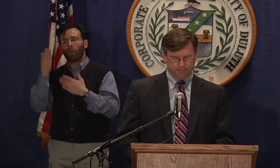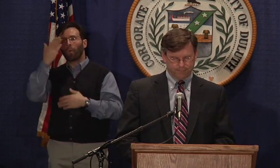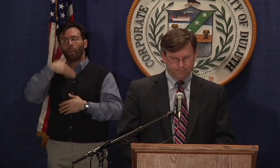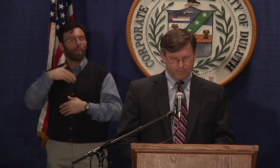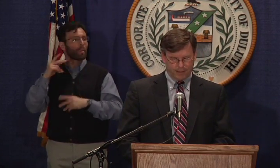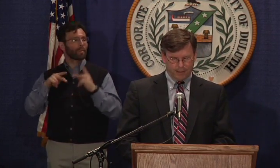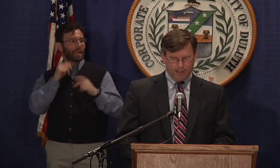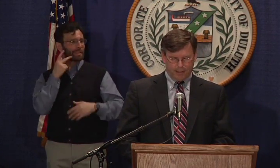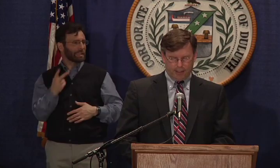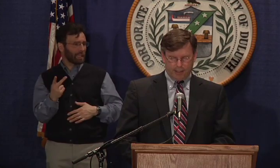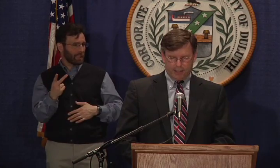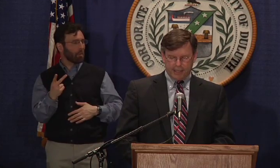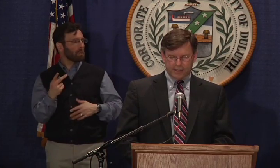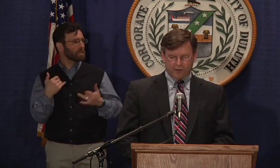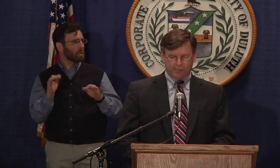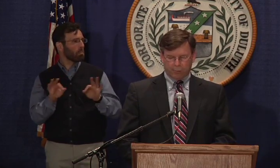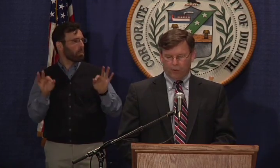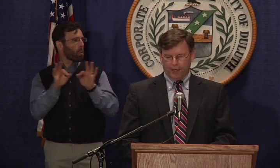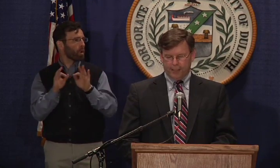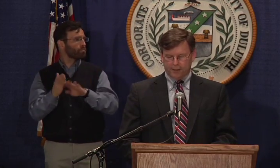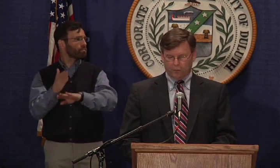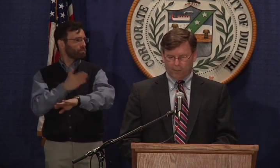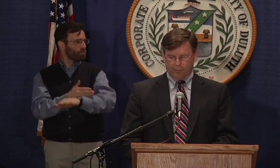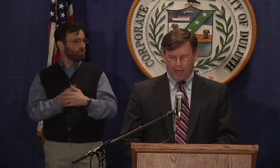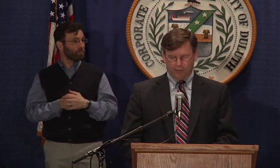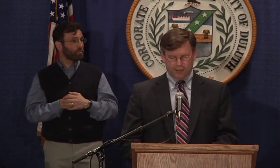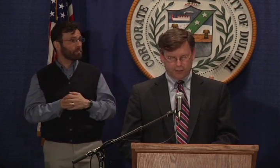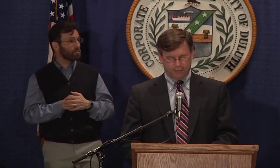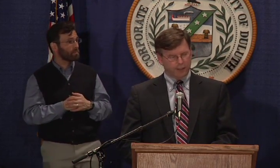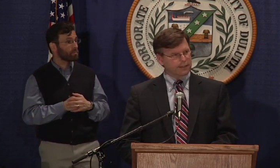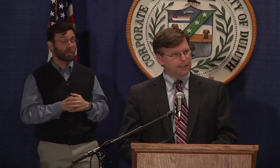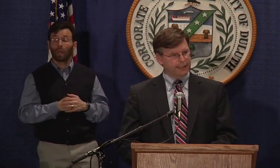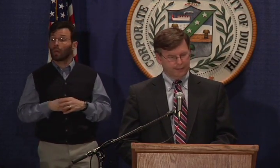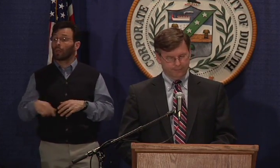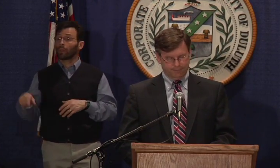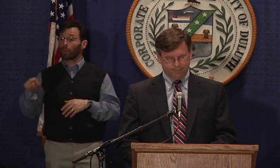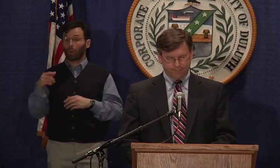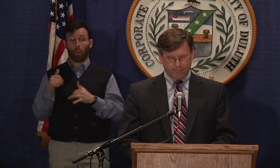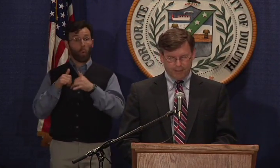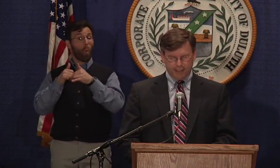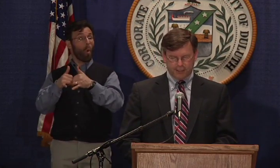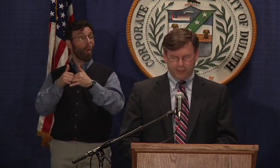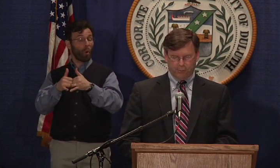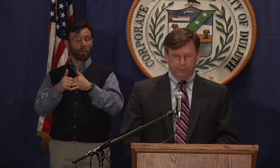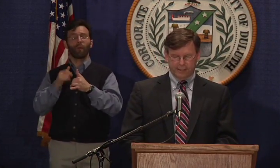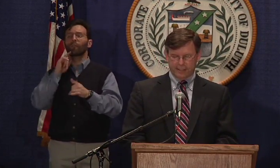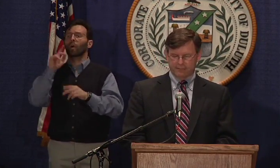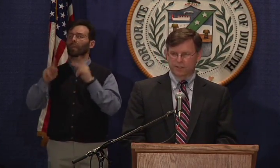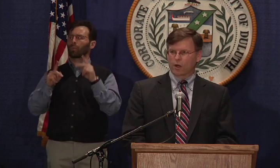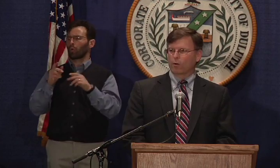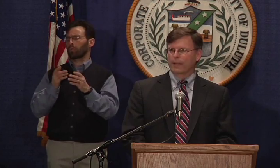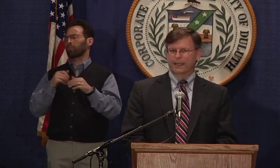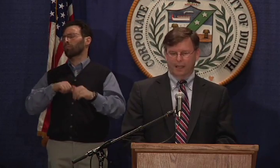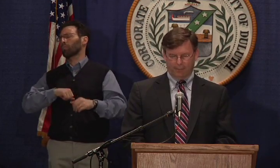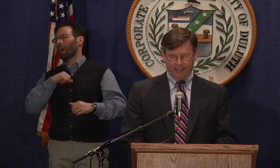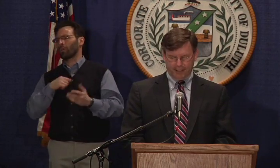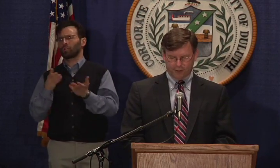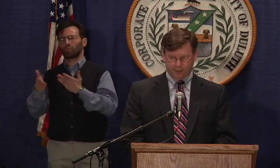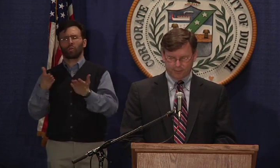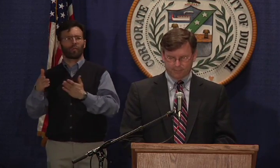unnoticed. These are employees who are proud to serve our city. This year we received so